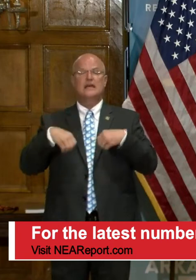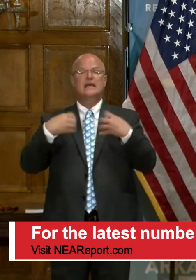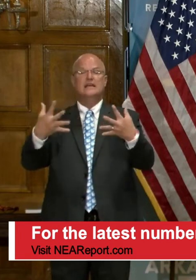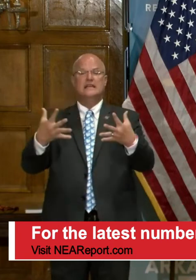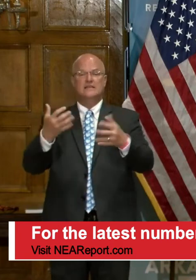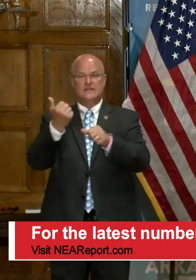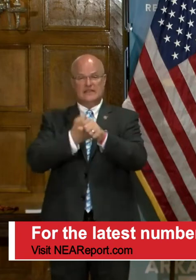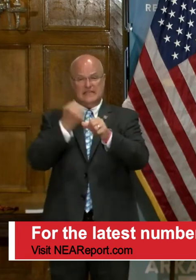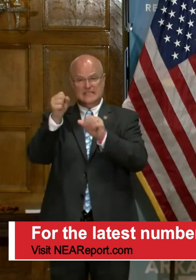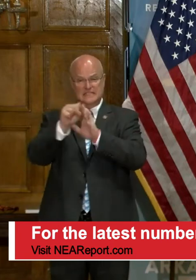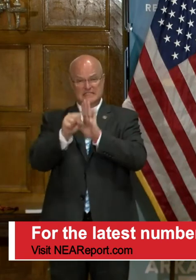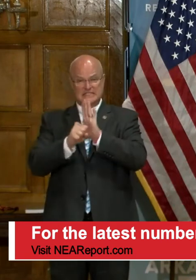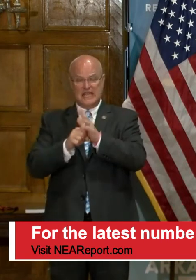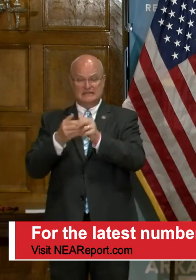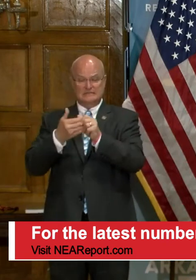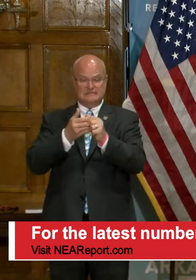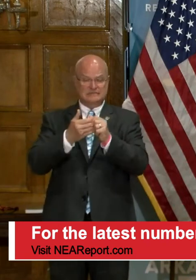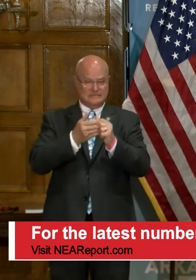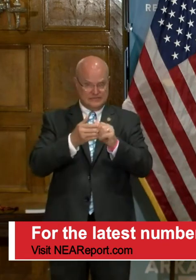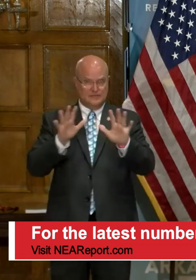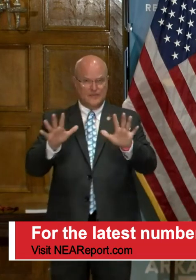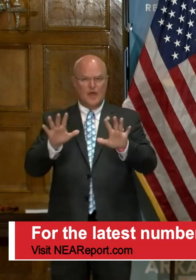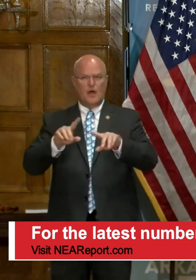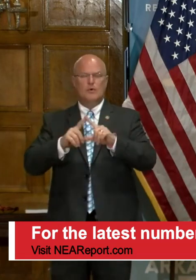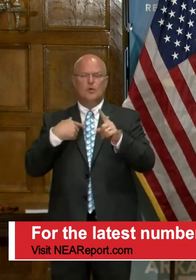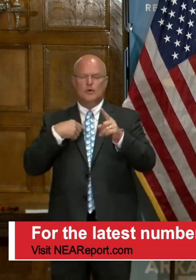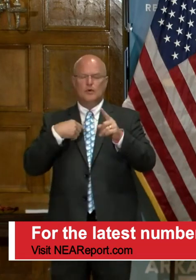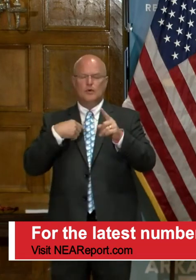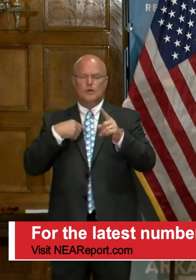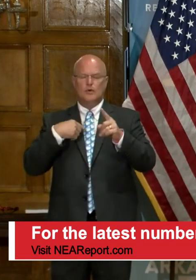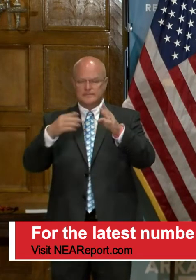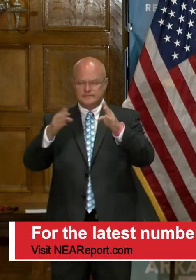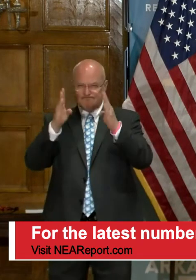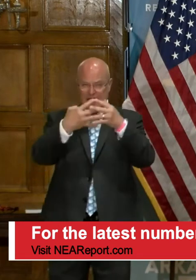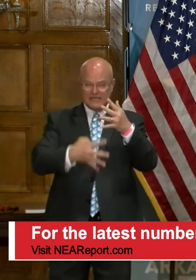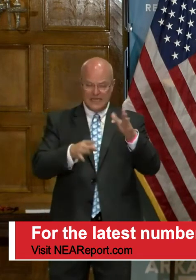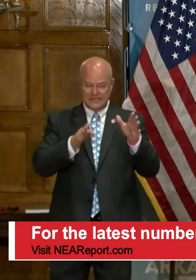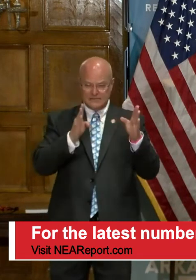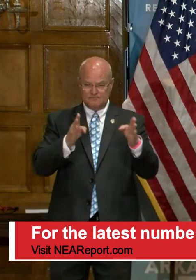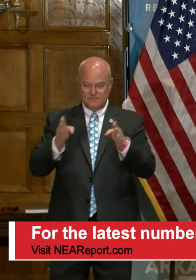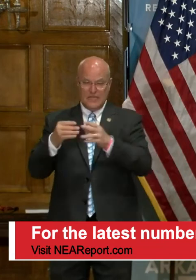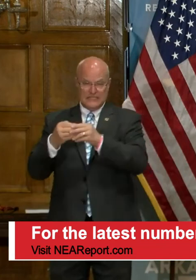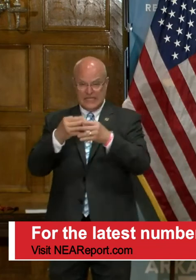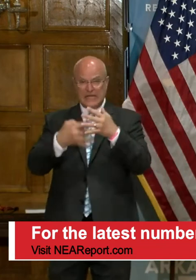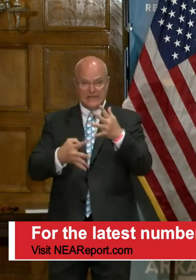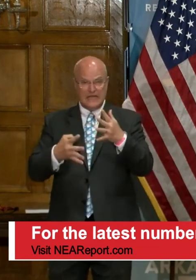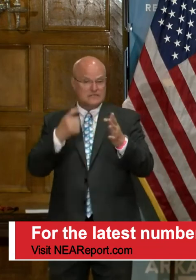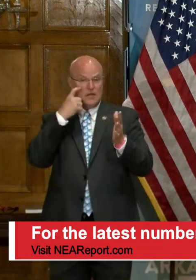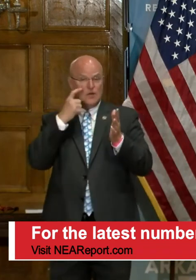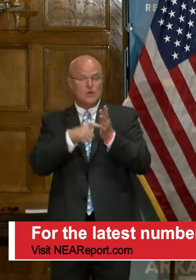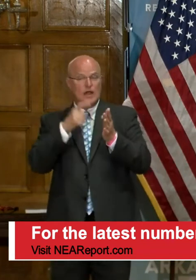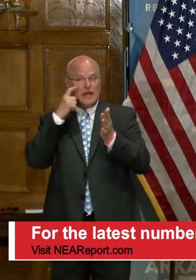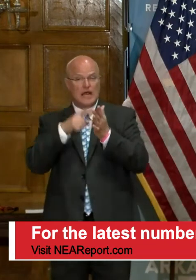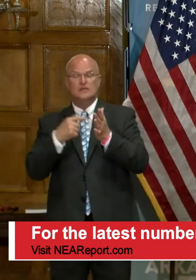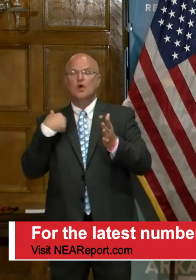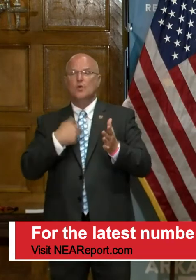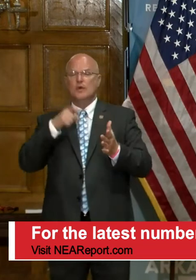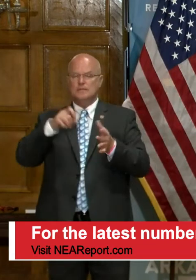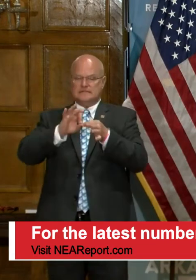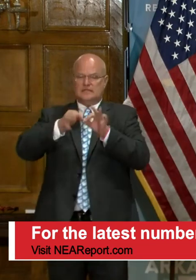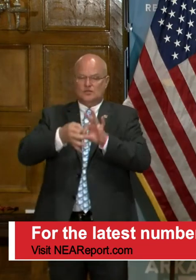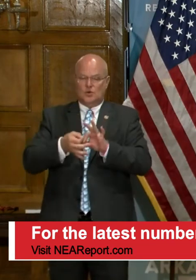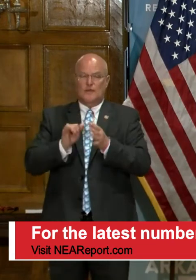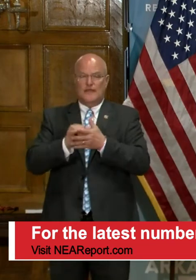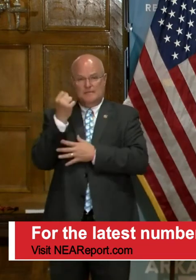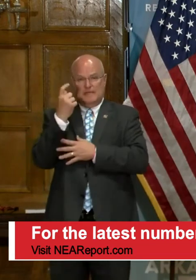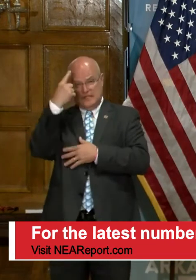to the states, but we do pay attention to those guidelines, as guidelines, recognizing we've got to interpret in a